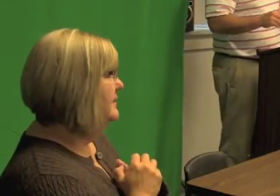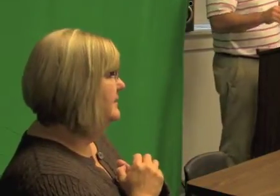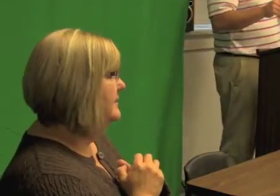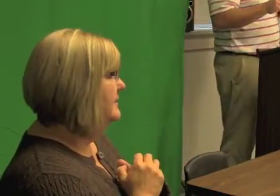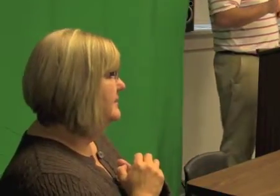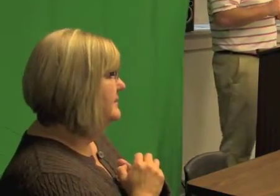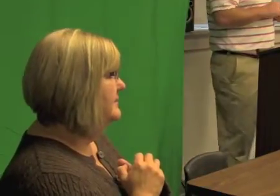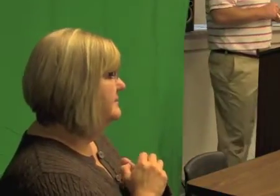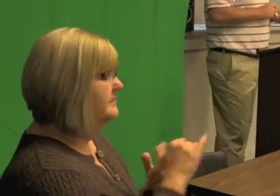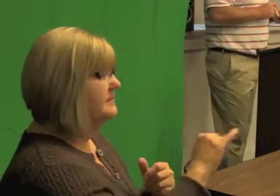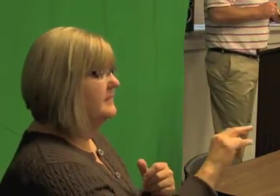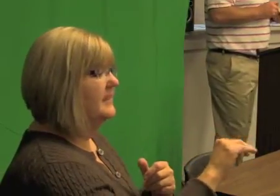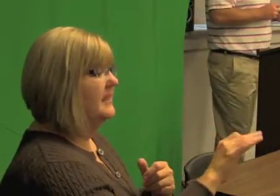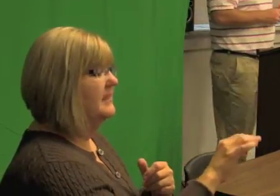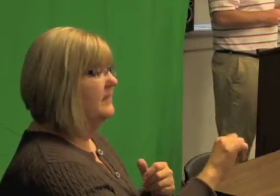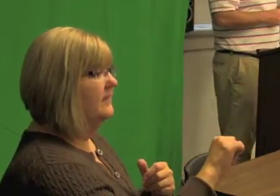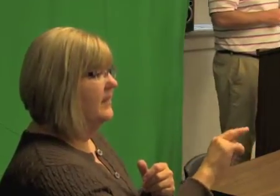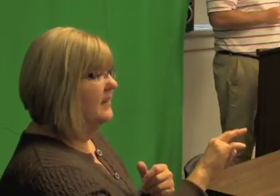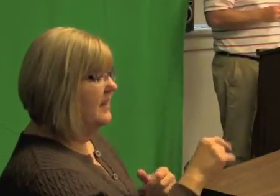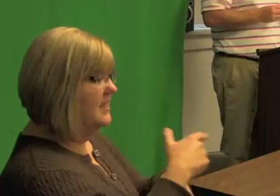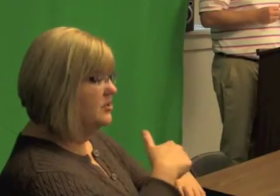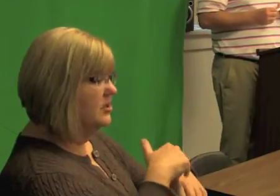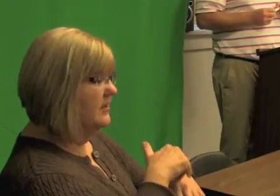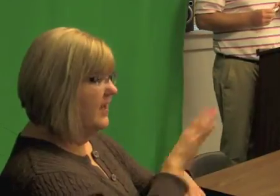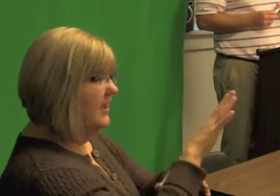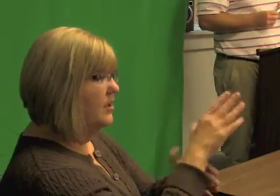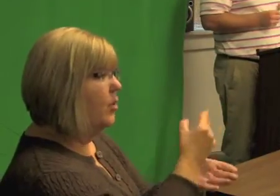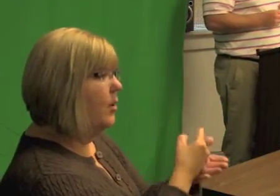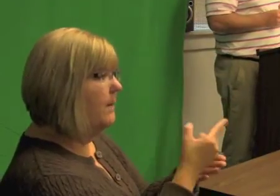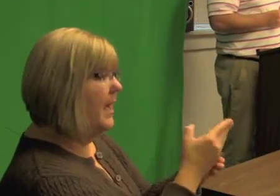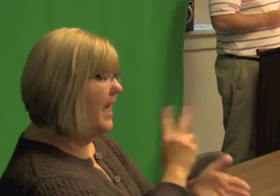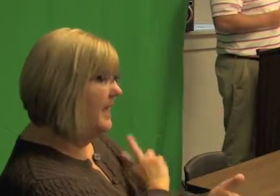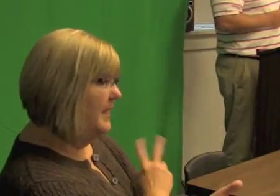Does inflation affect your buying power?